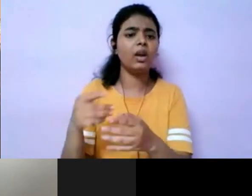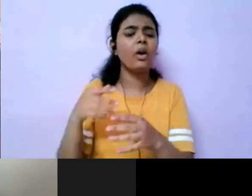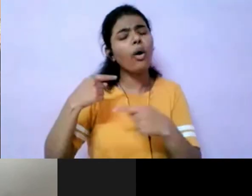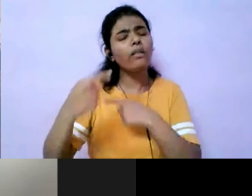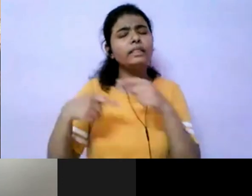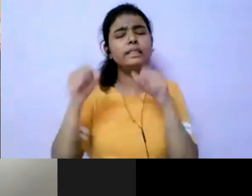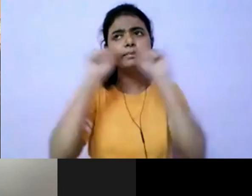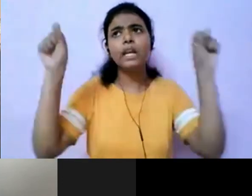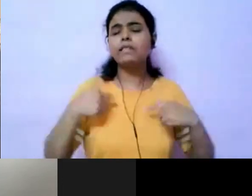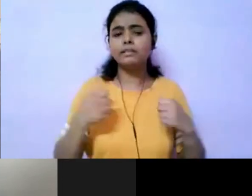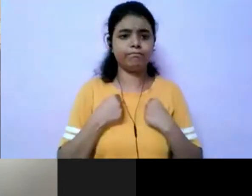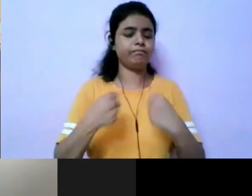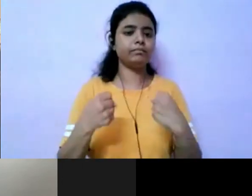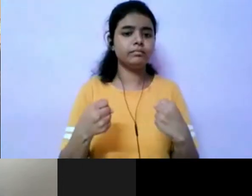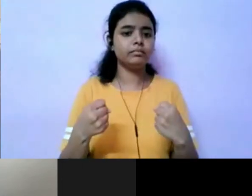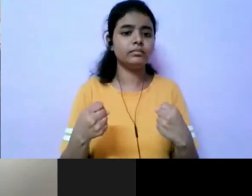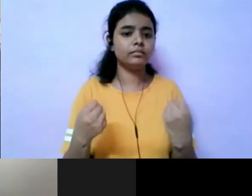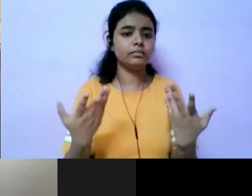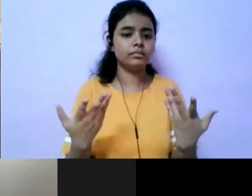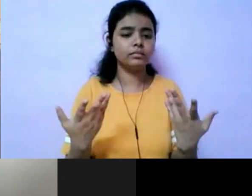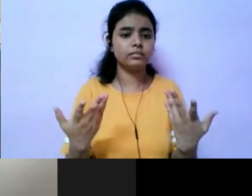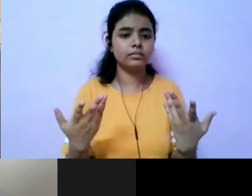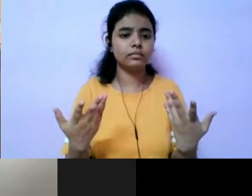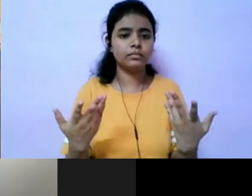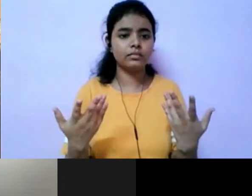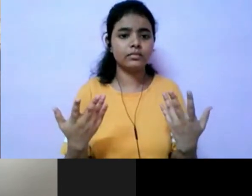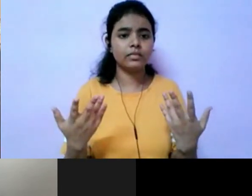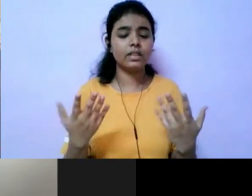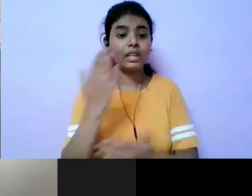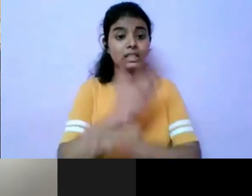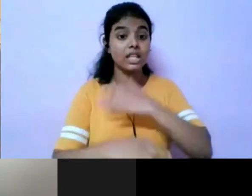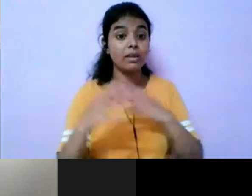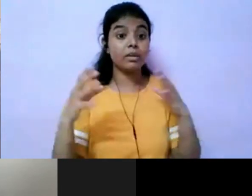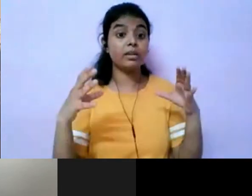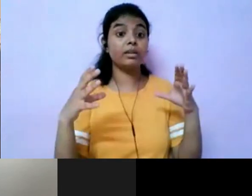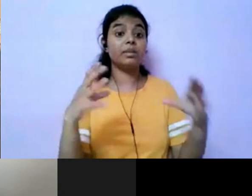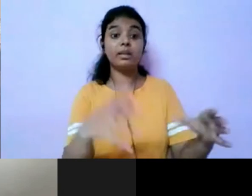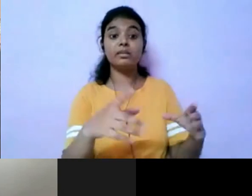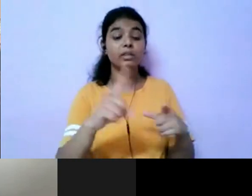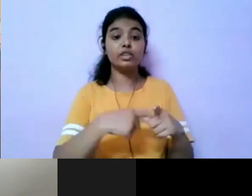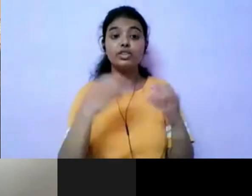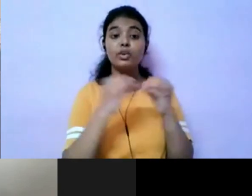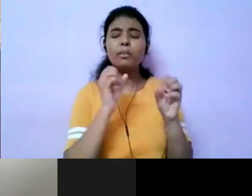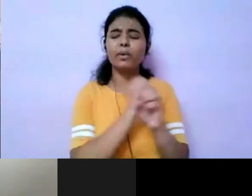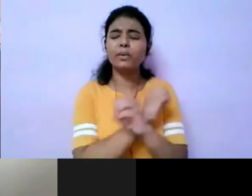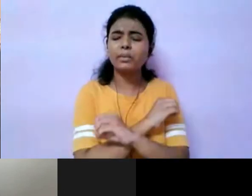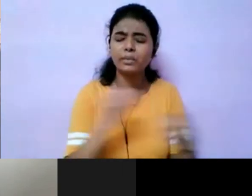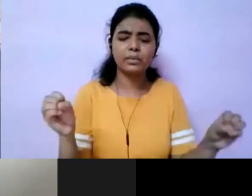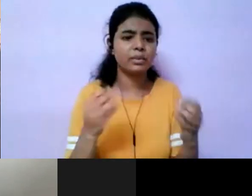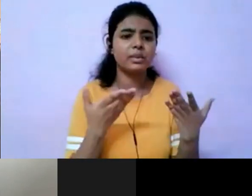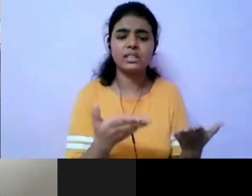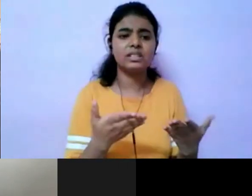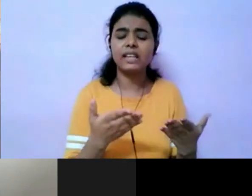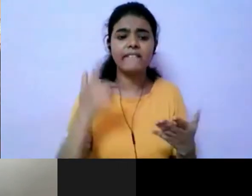I feel strongly that an enormous number of disabled people remain unemployed. And this bothers